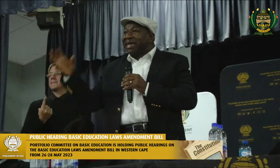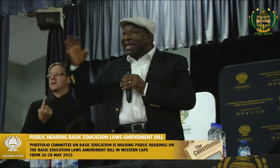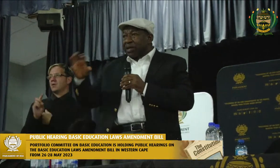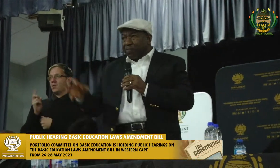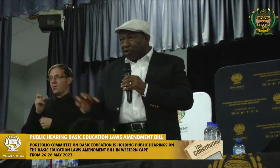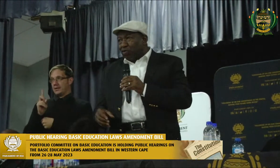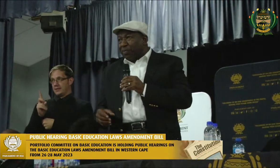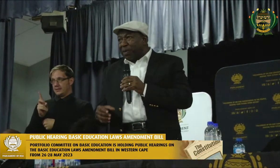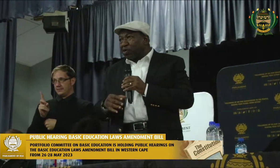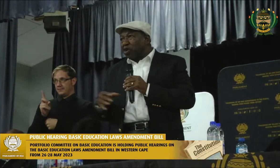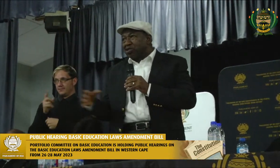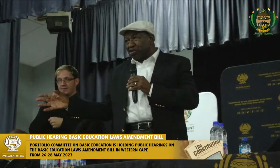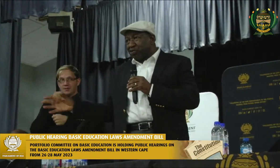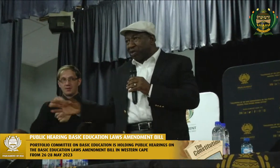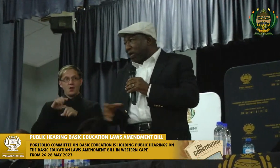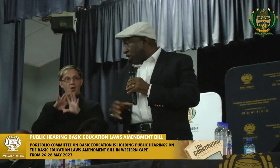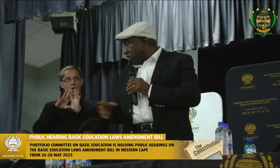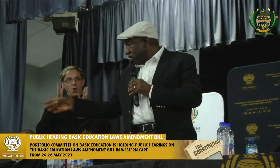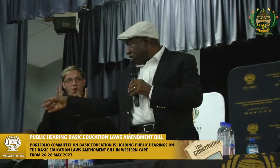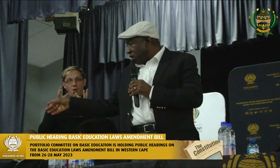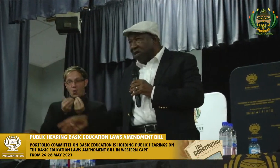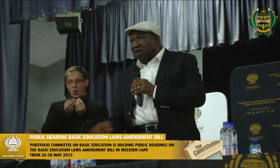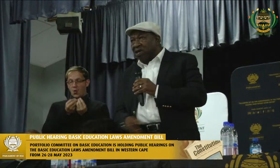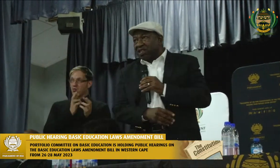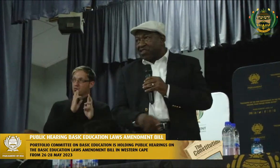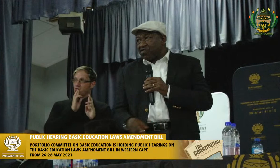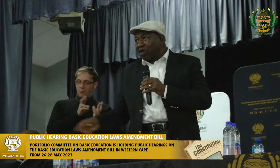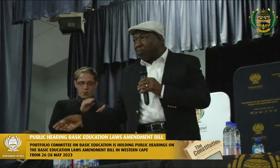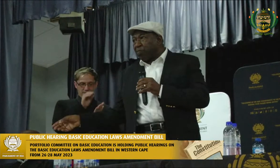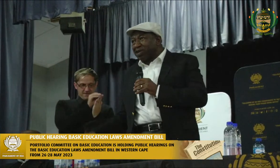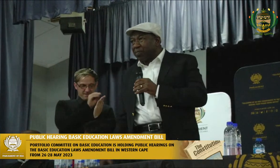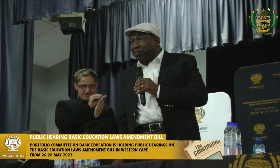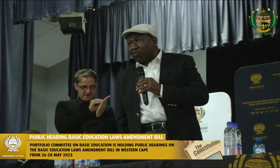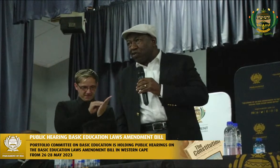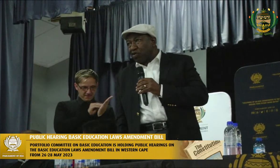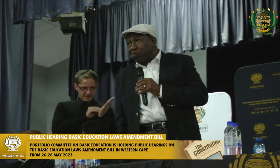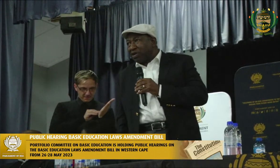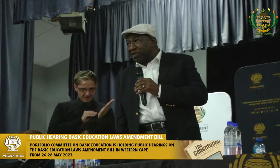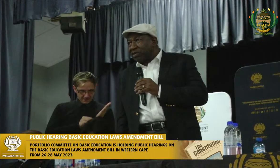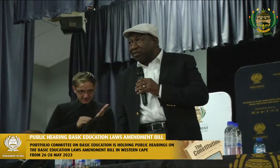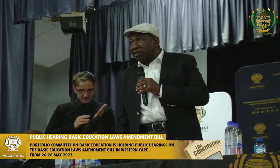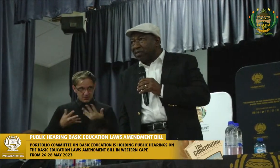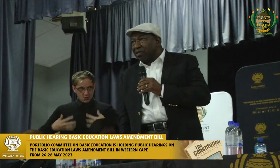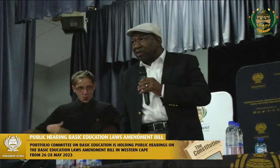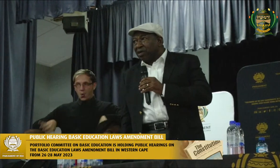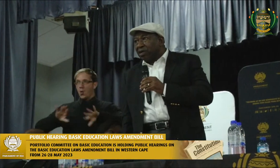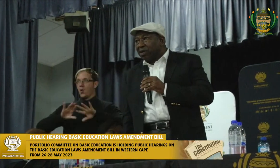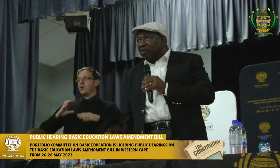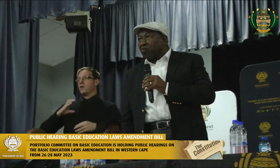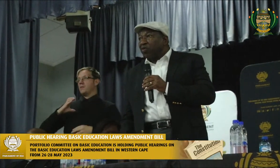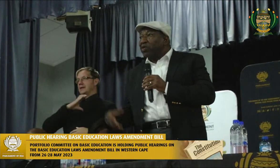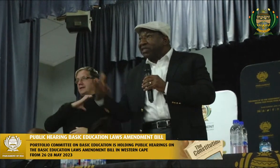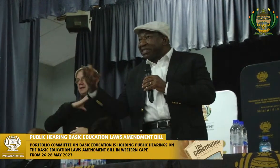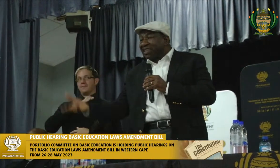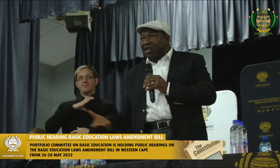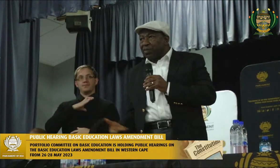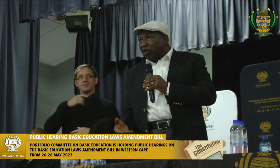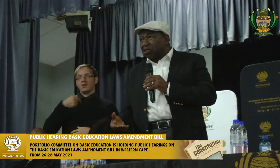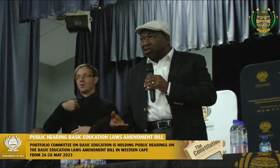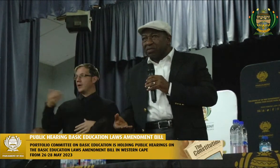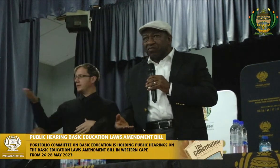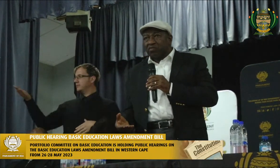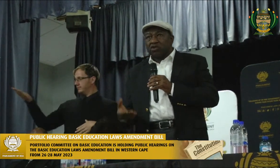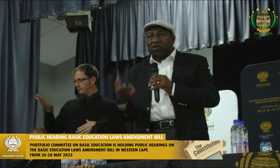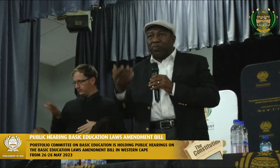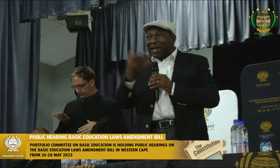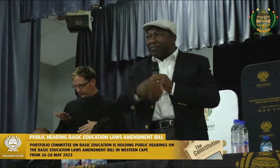the entire report will be brought to this all-important portfolio committee. We will take the